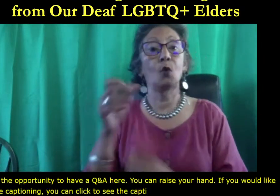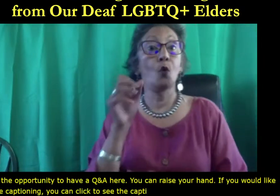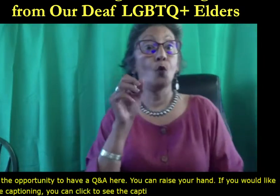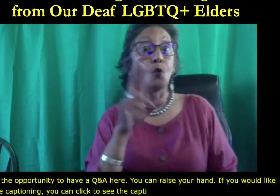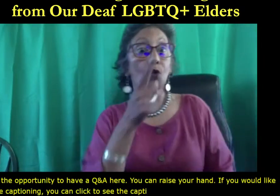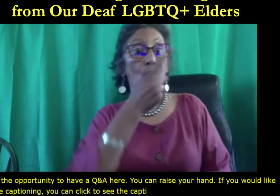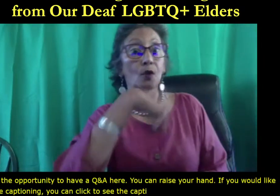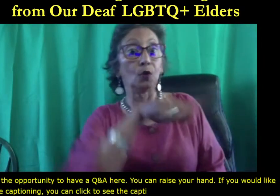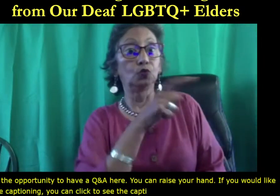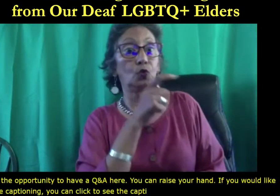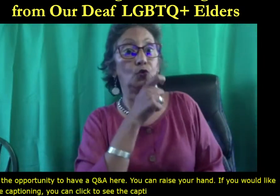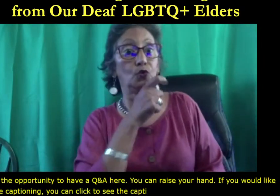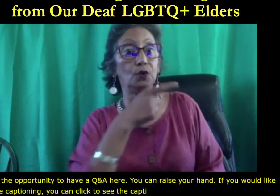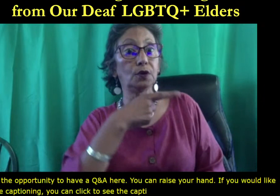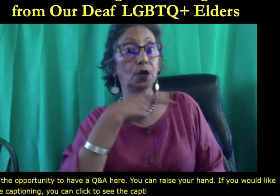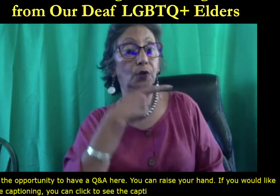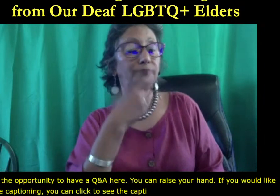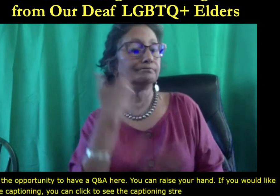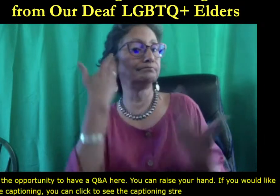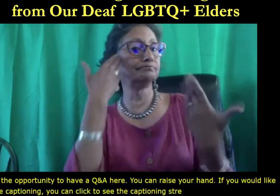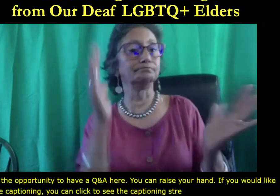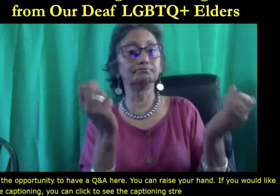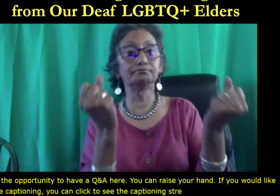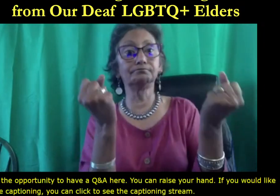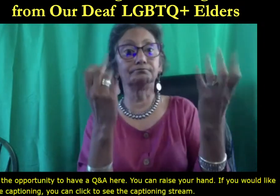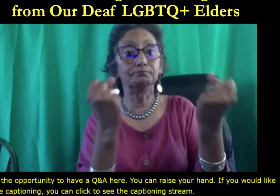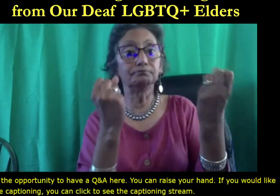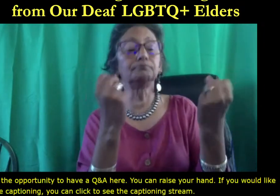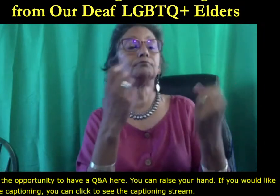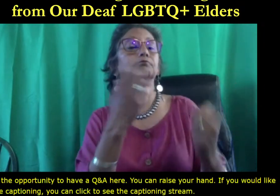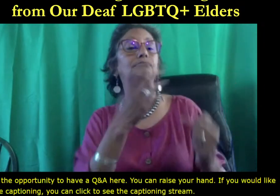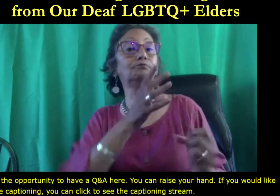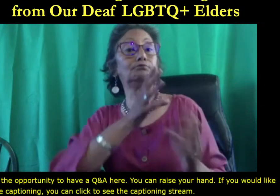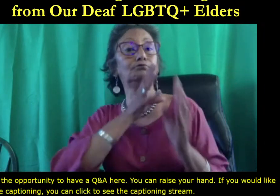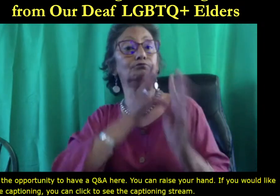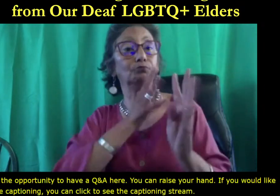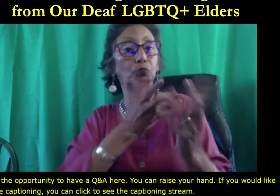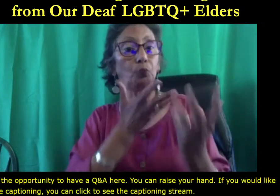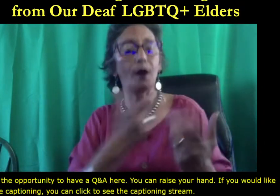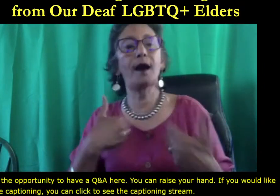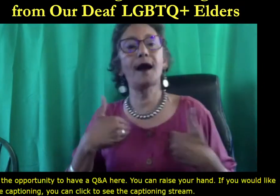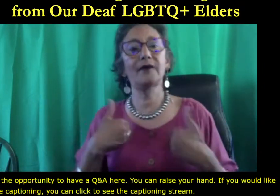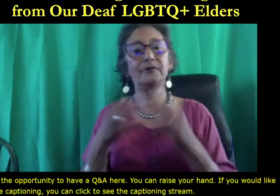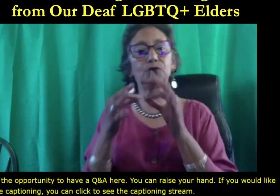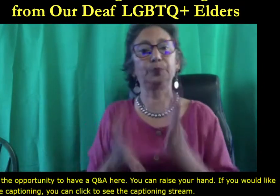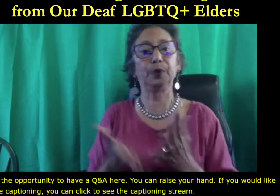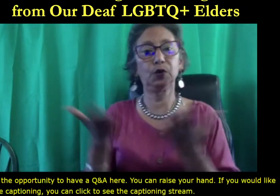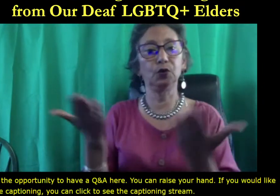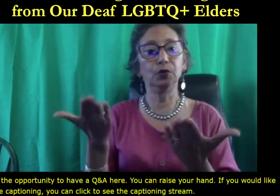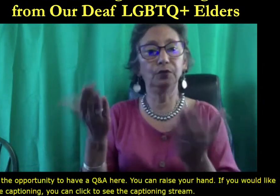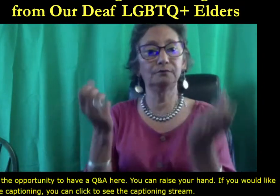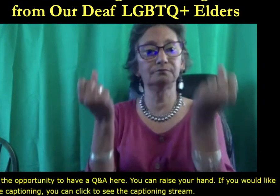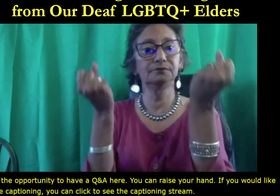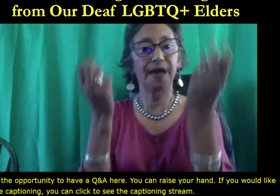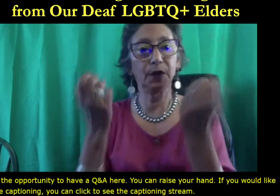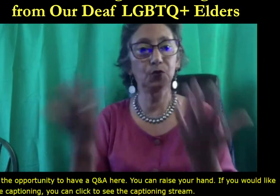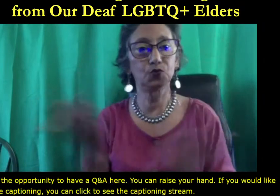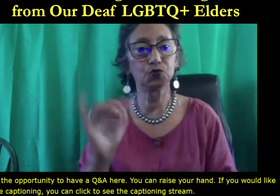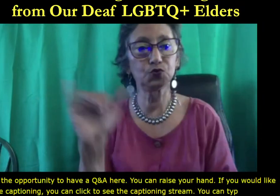have a deaf interpreter or those who are hearing and don't know sign language you can speak your